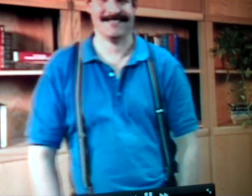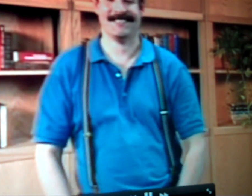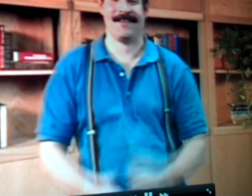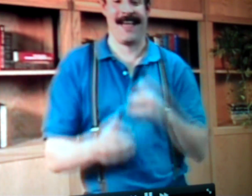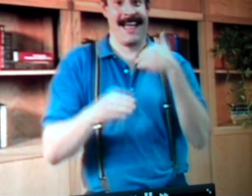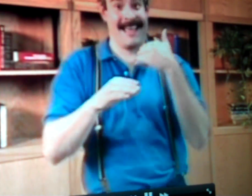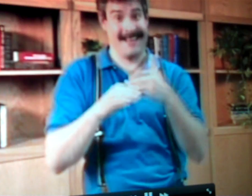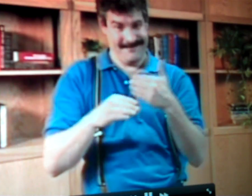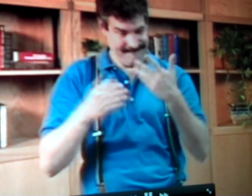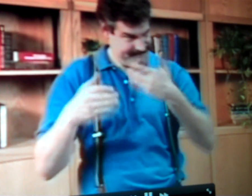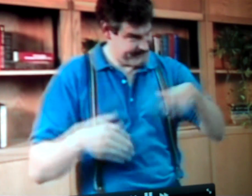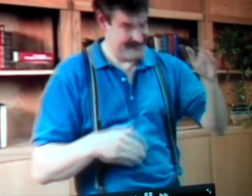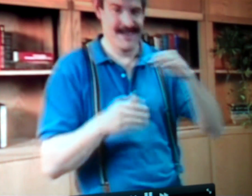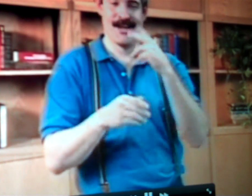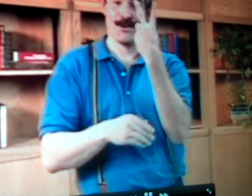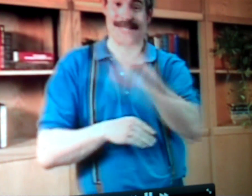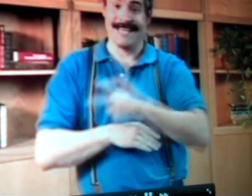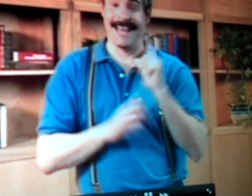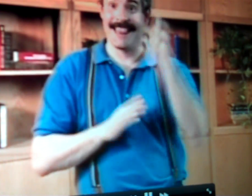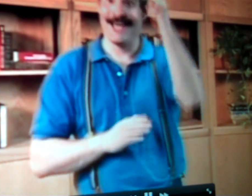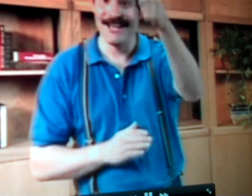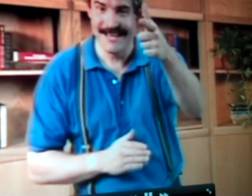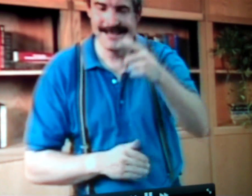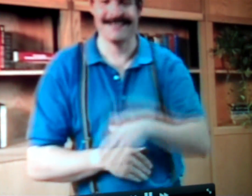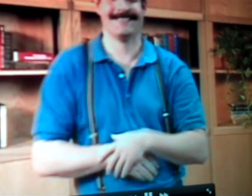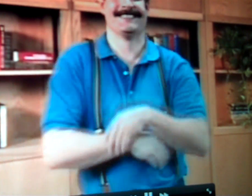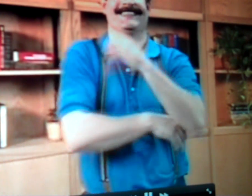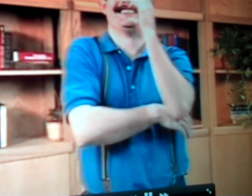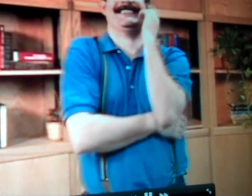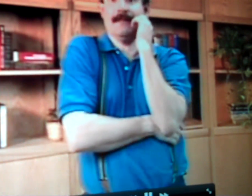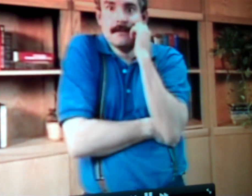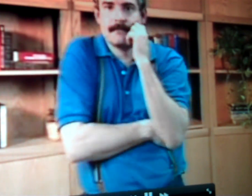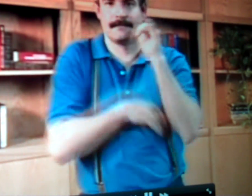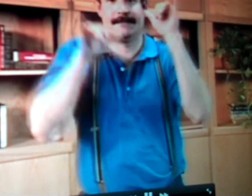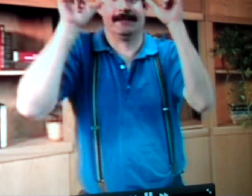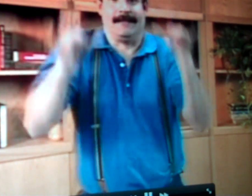So a lot of people left the room, and there was only about 10 people. They left.